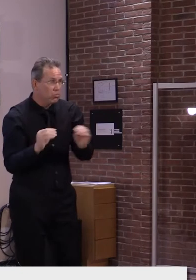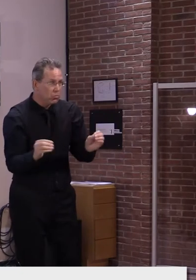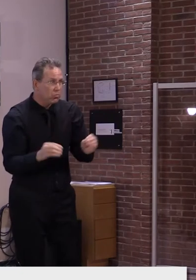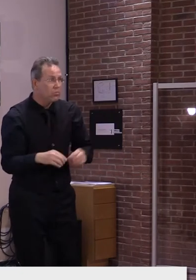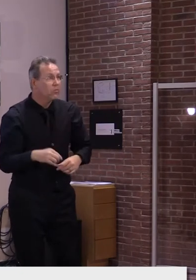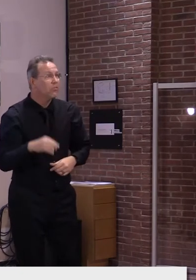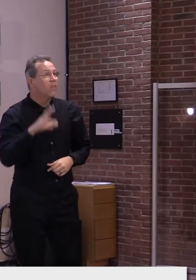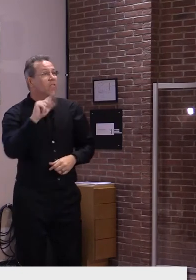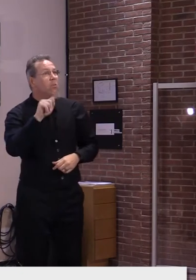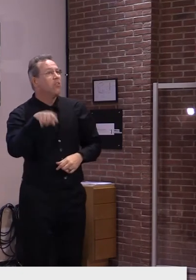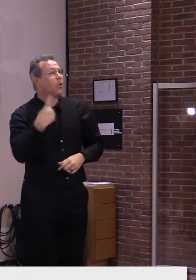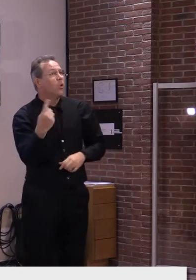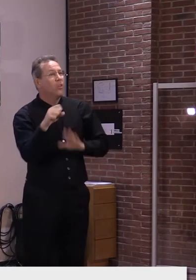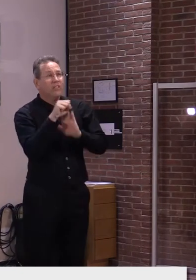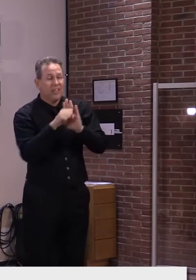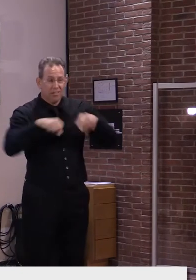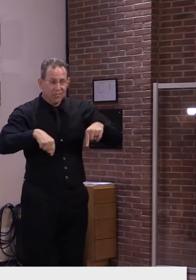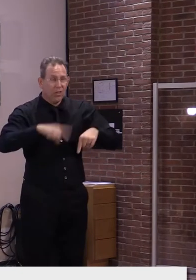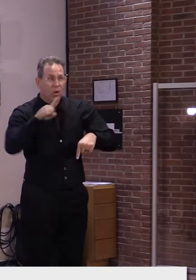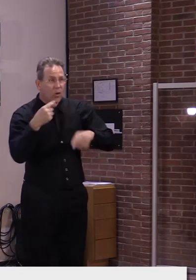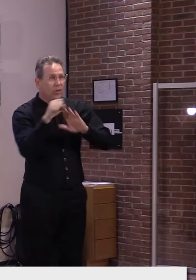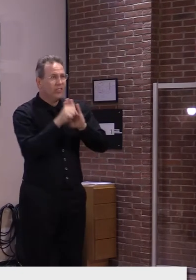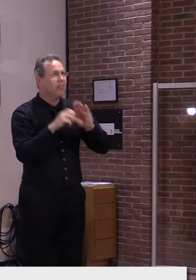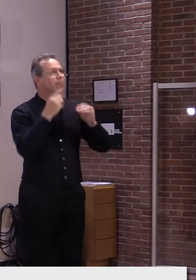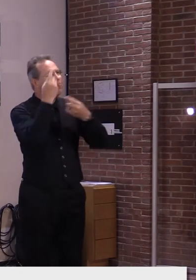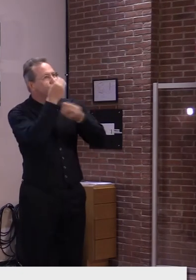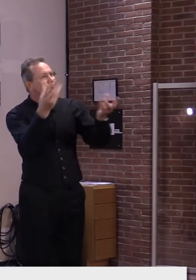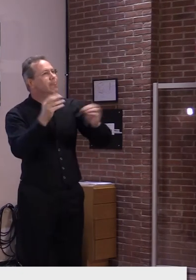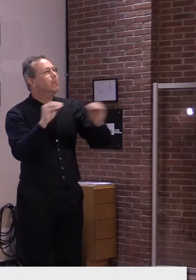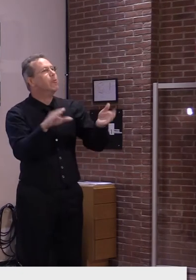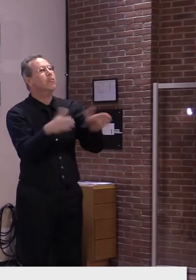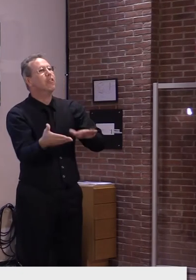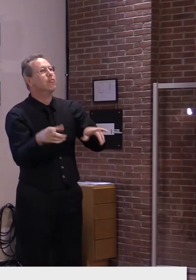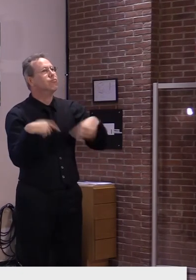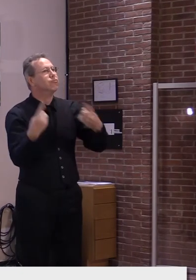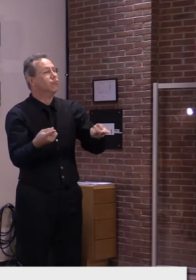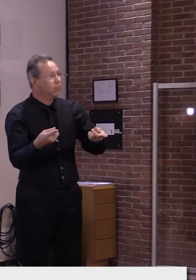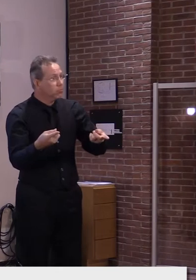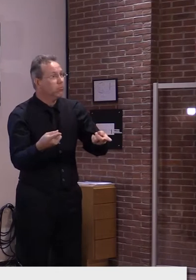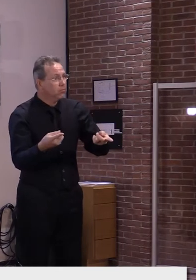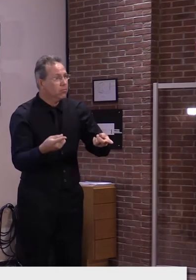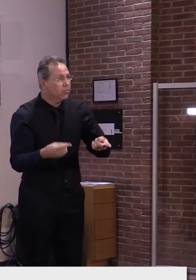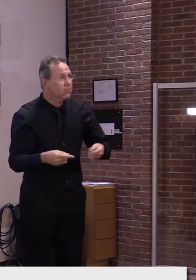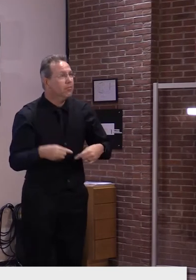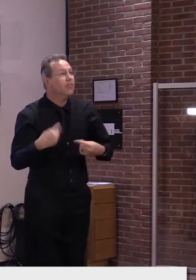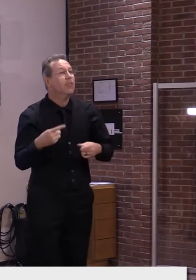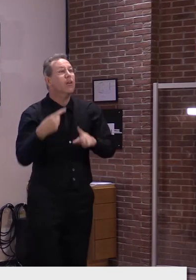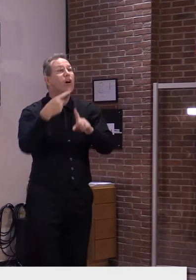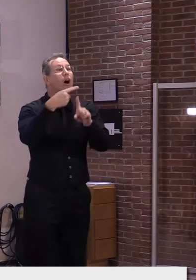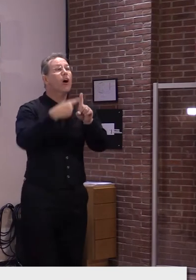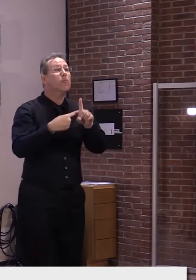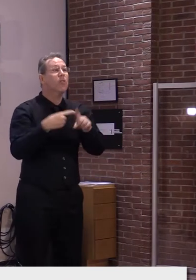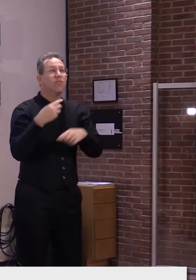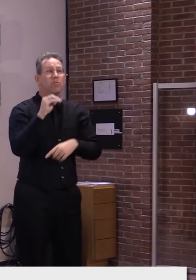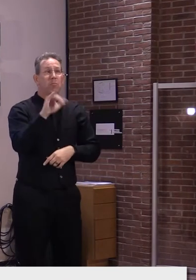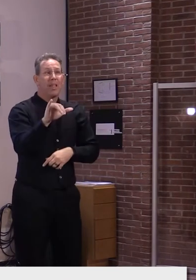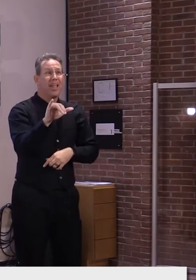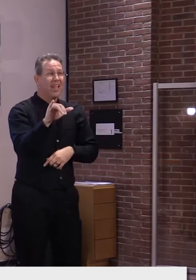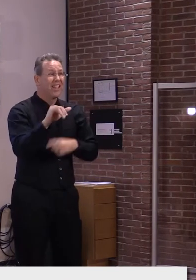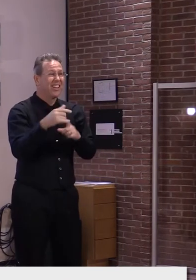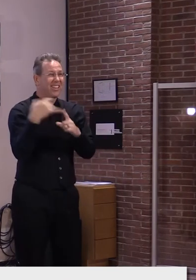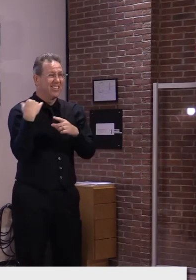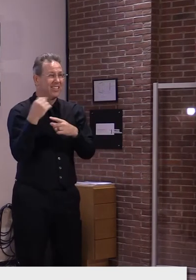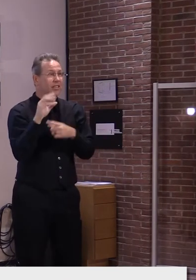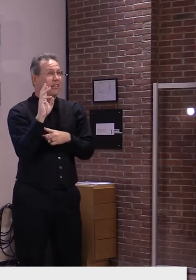COVID-19 death over that period of time. For the month of May, we reported 6 COVID-19 deaths, which